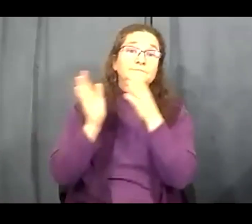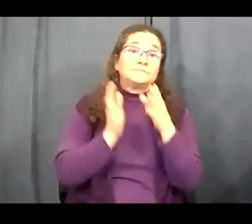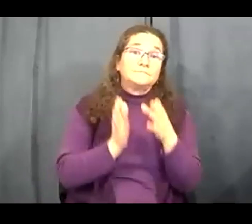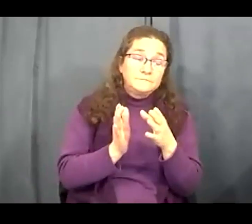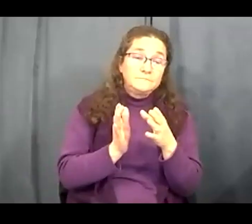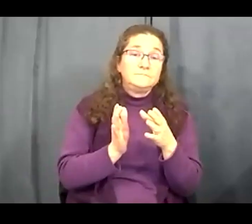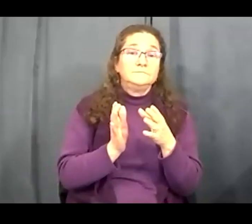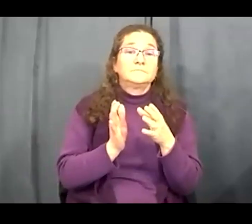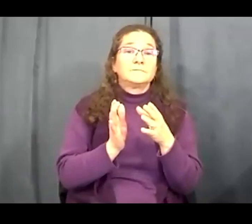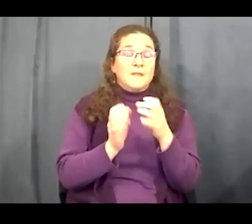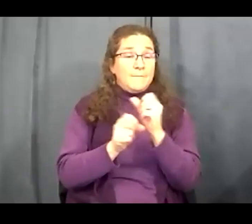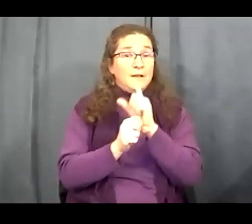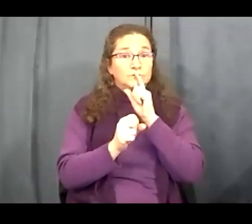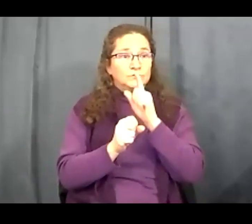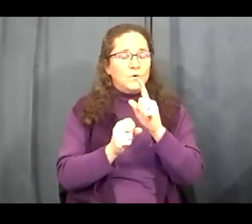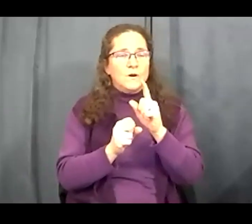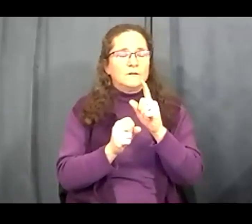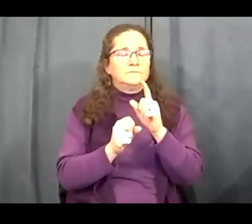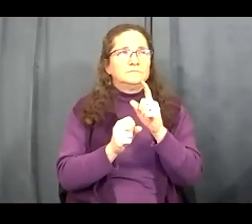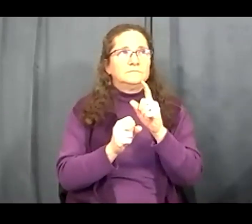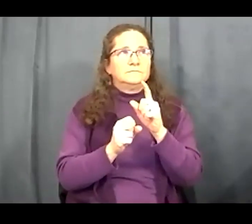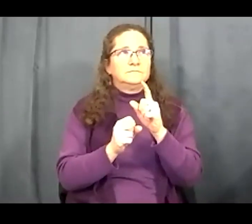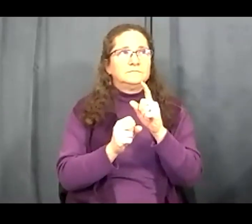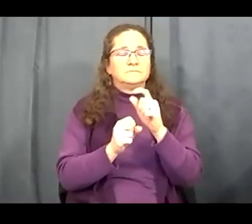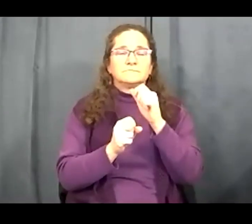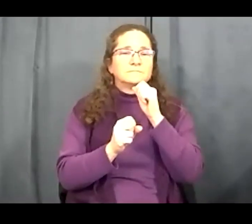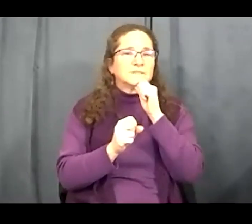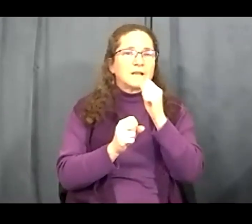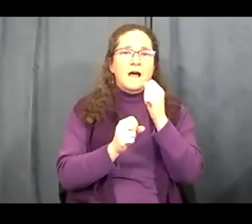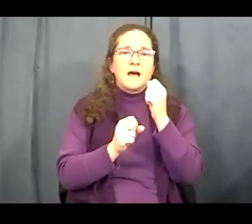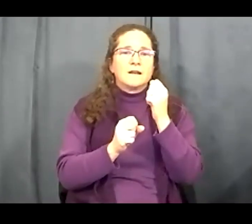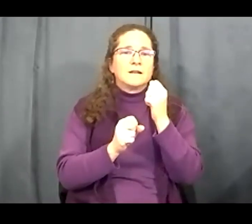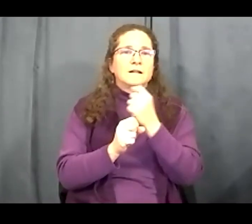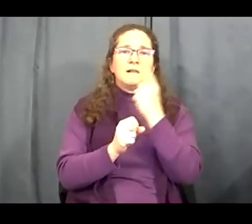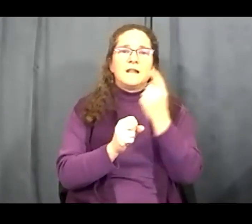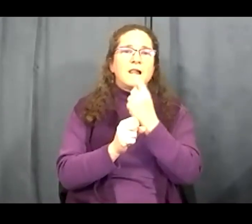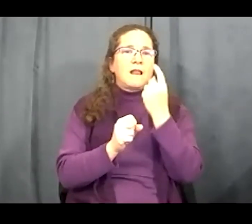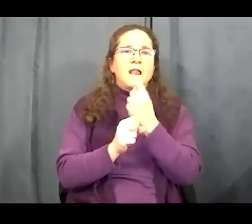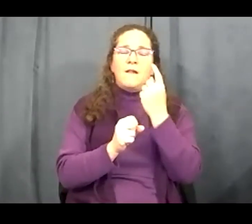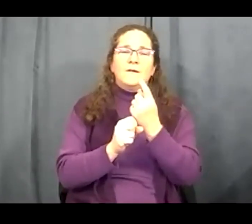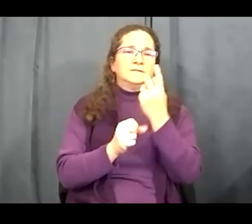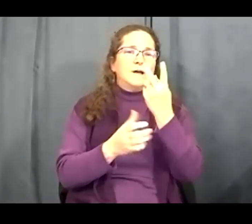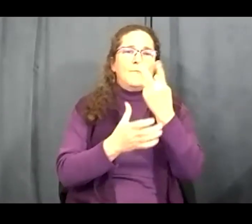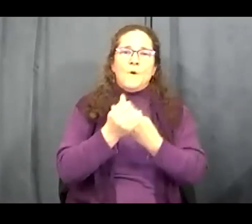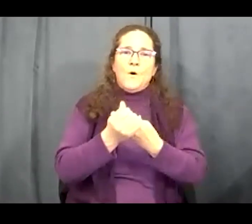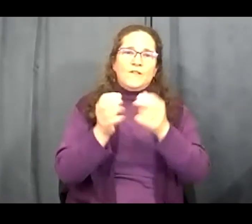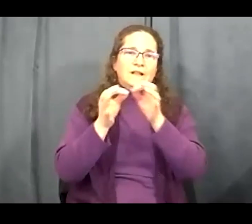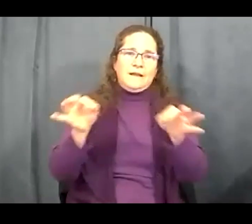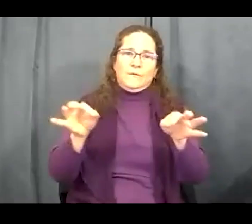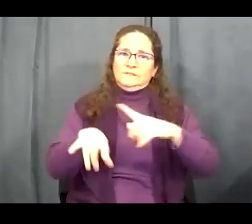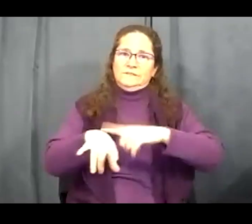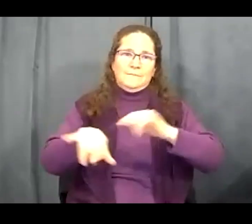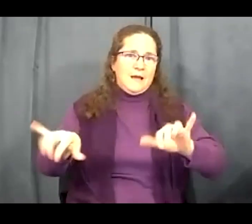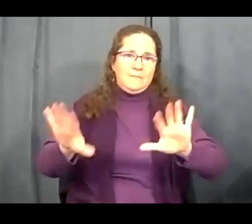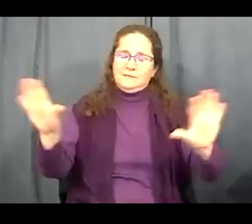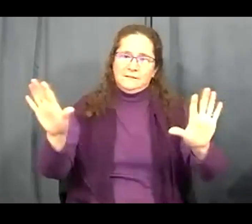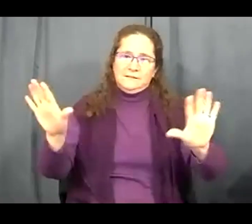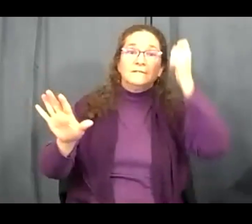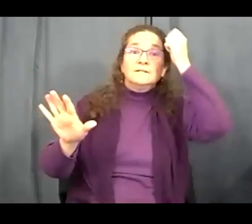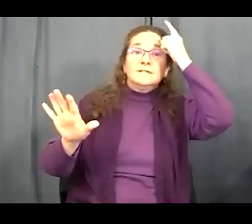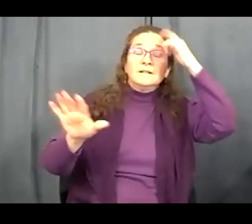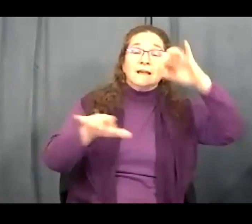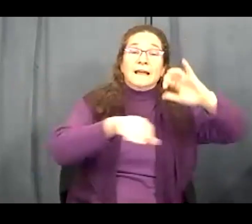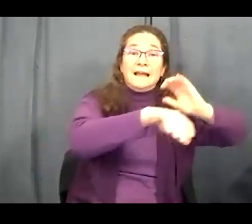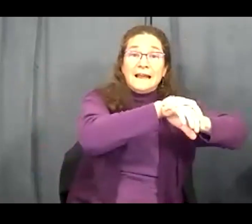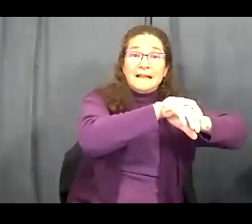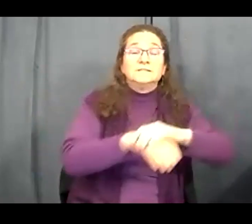And you also want to make sure that you're not constantly doing both languages at the same time. I would put a caution on that. English and American Sign Language can't